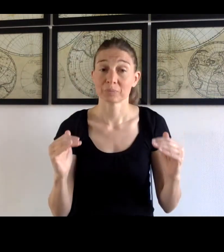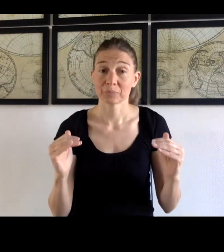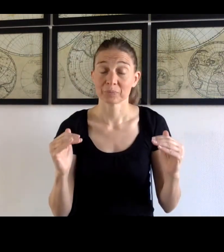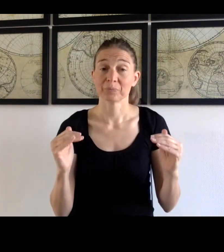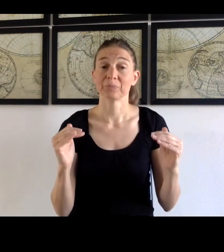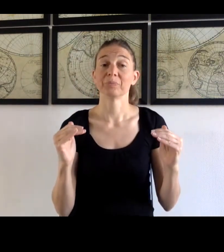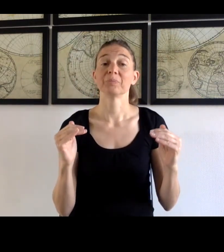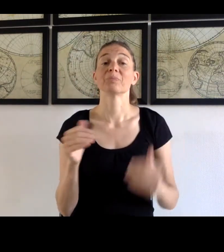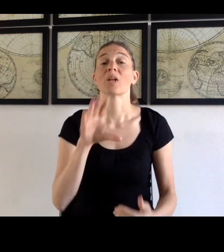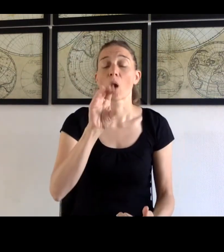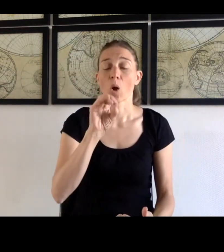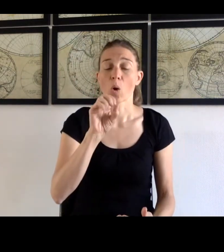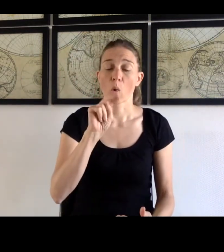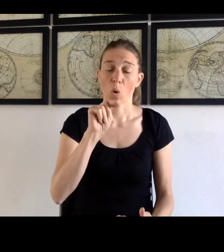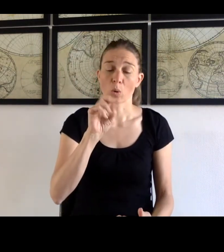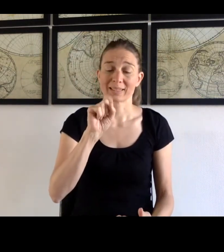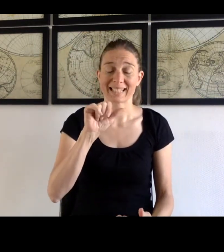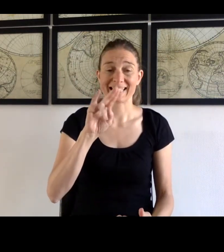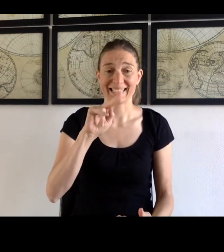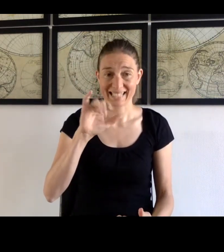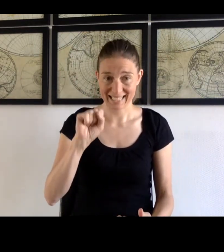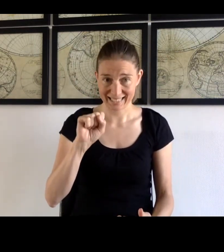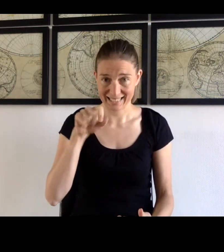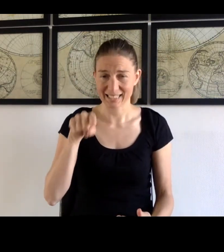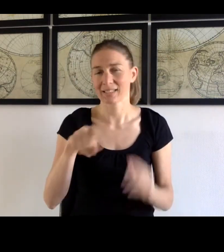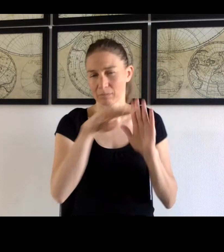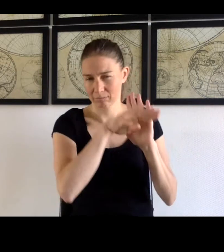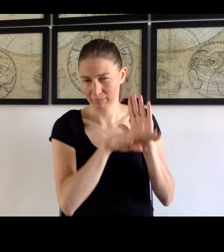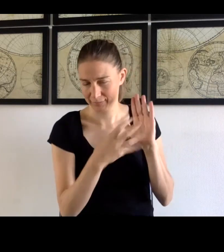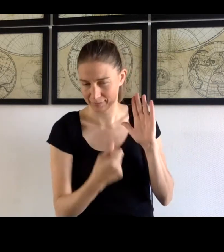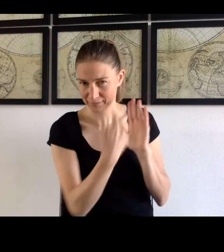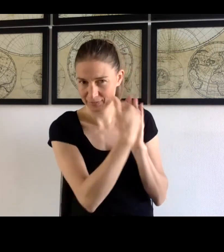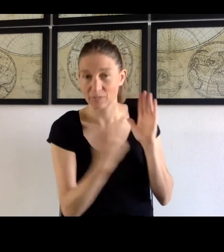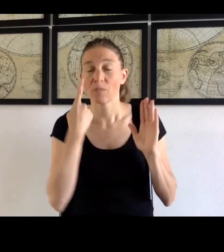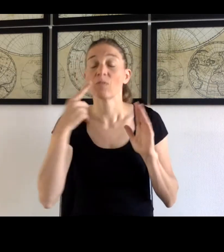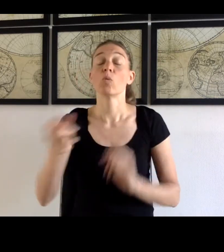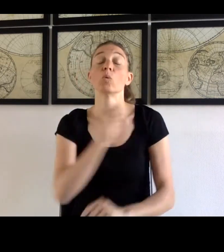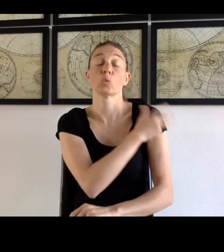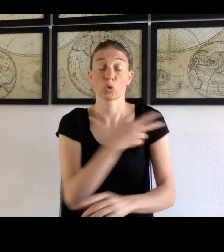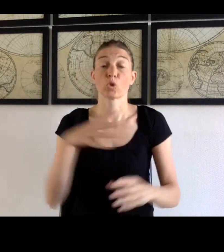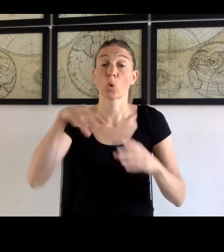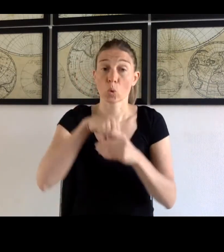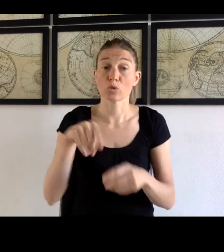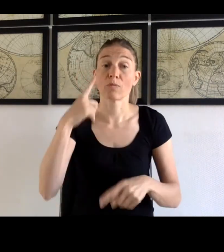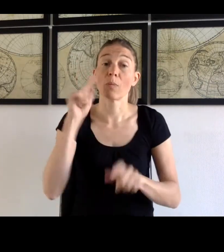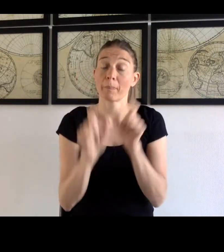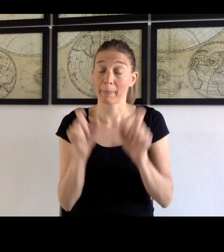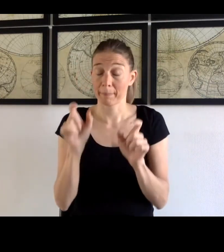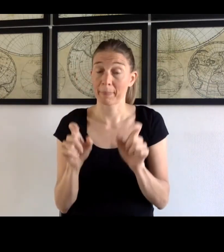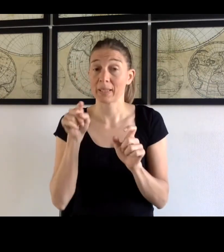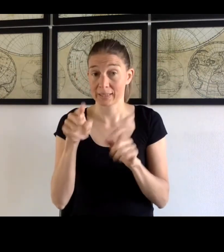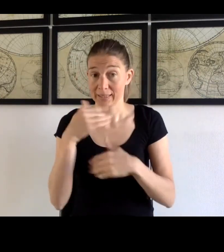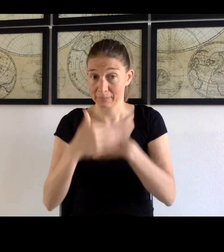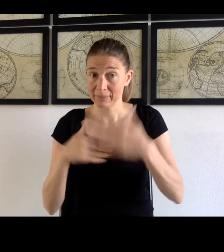by Konstantinas Charalambous, who's from the Department for Social Inclusion of Persons with Disabilities, the